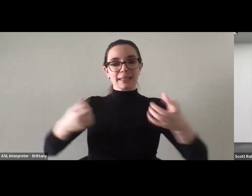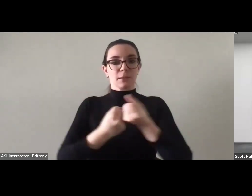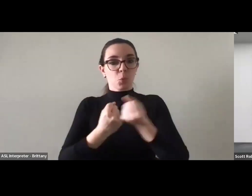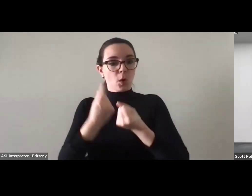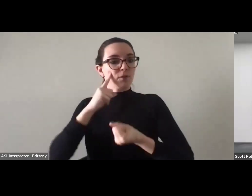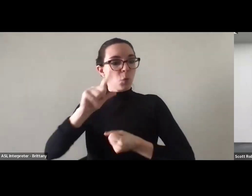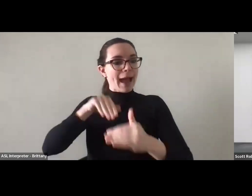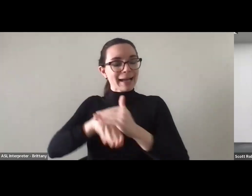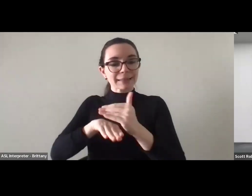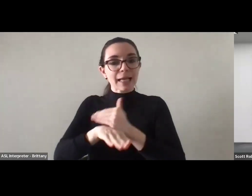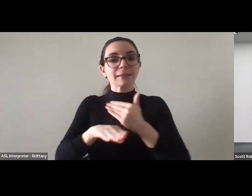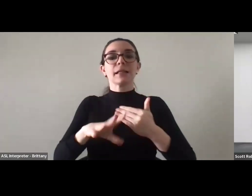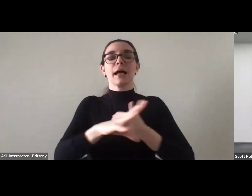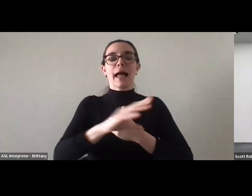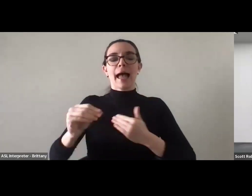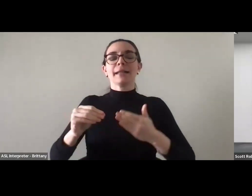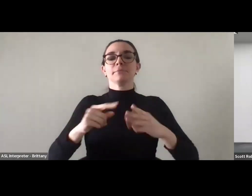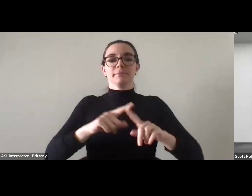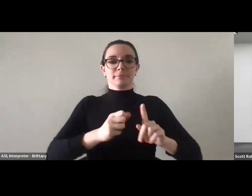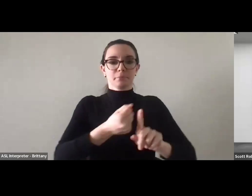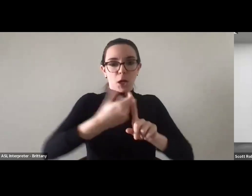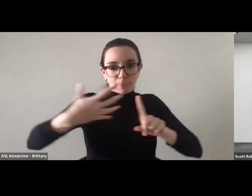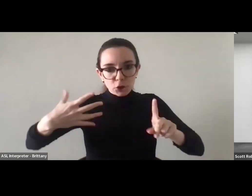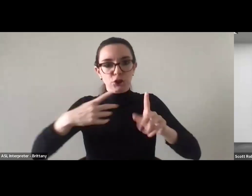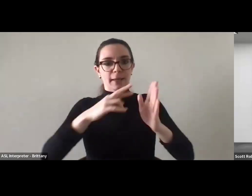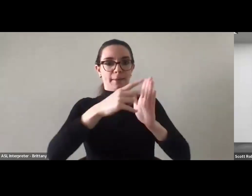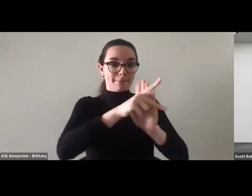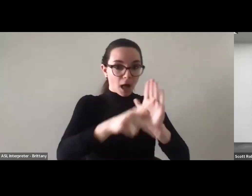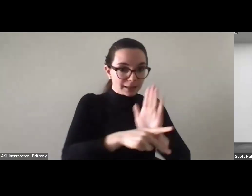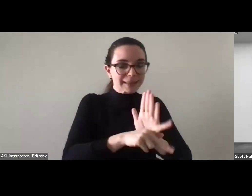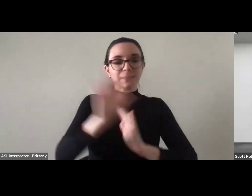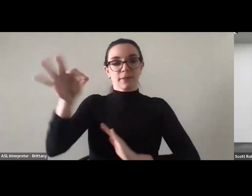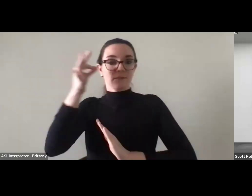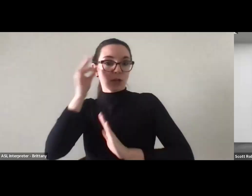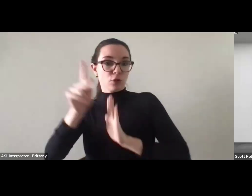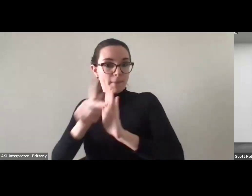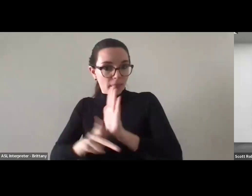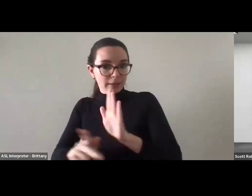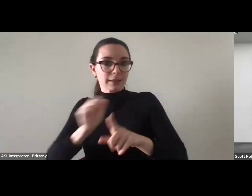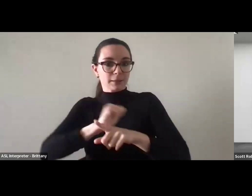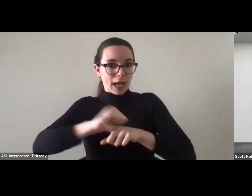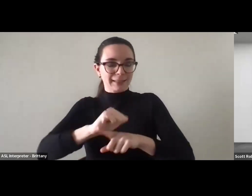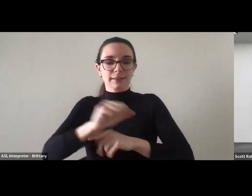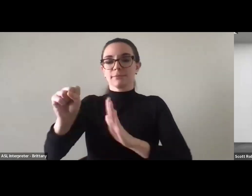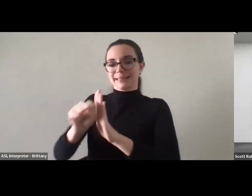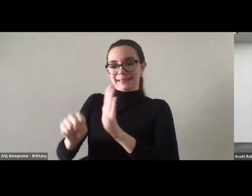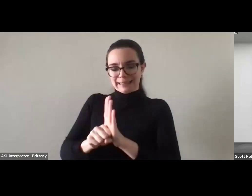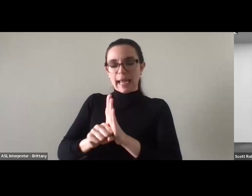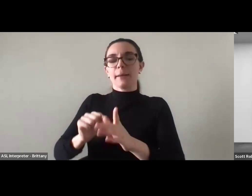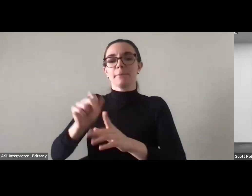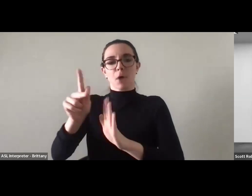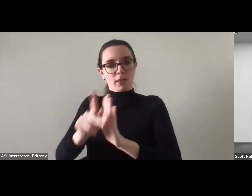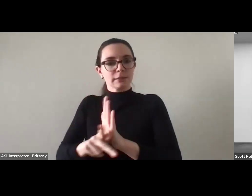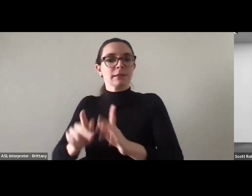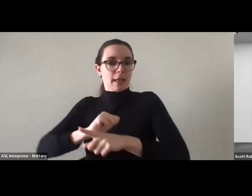emerging facilitator and driver policies and practices, including federal policies and practices and state and local policies and practices,